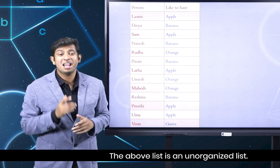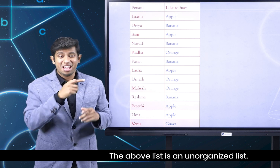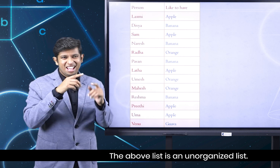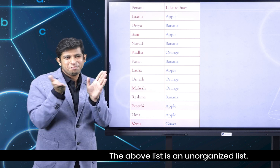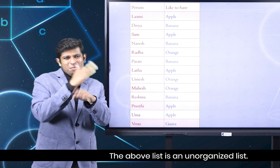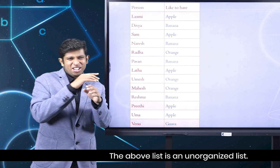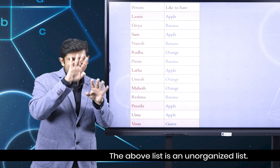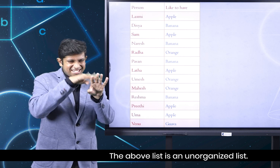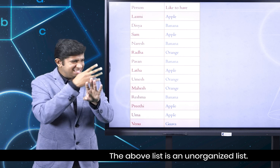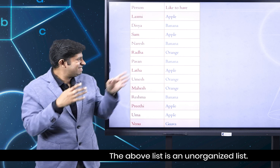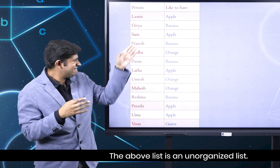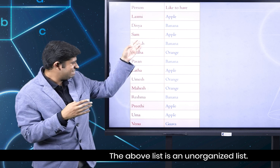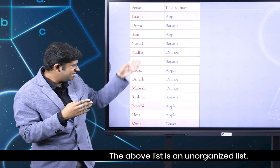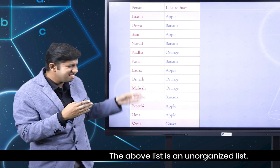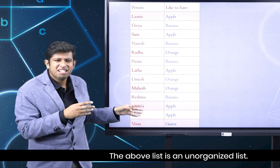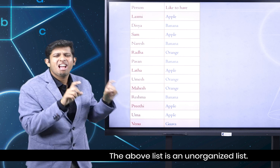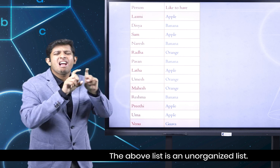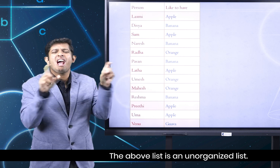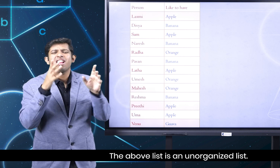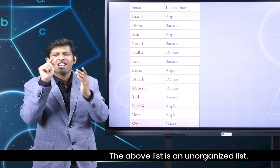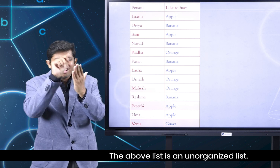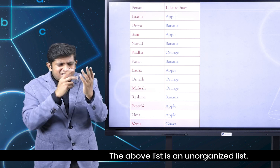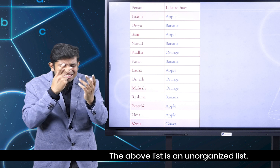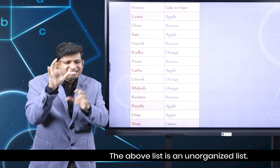The above list is an unorganized list.